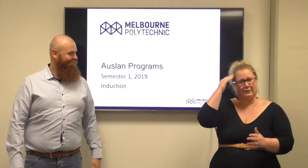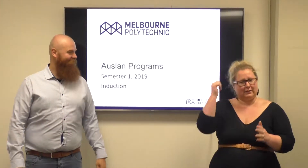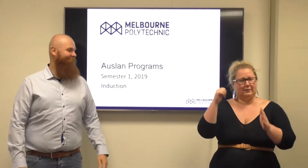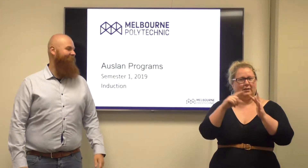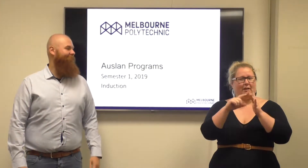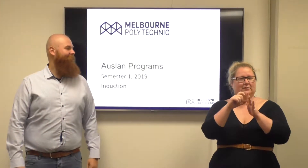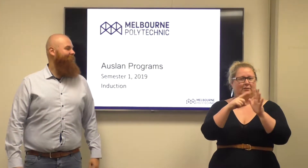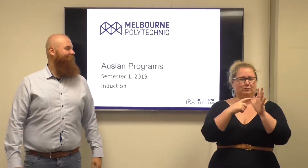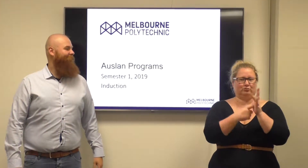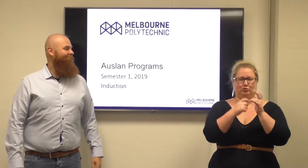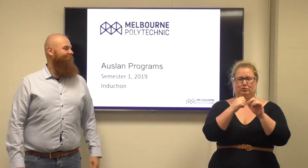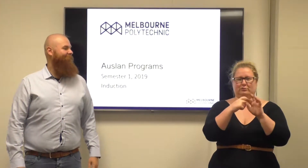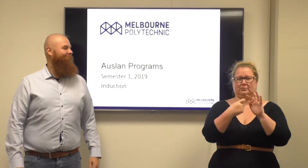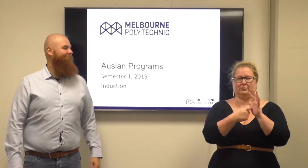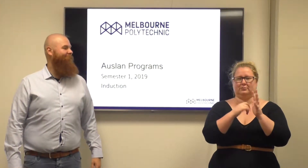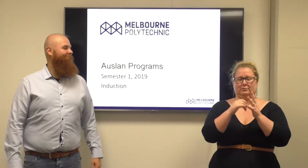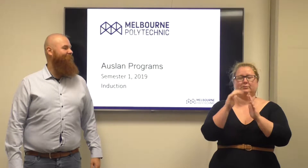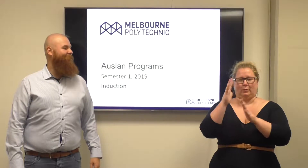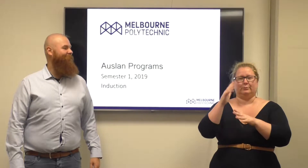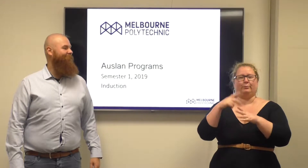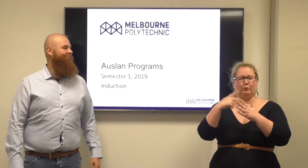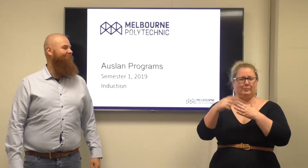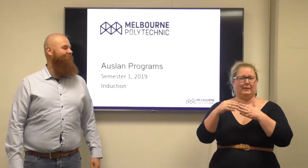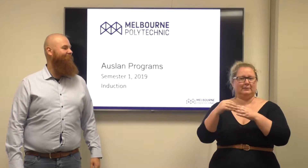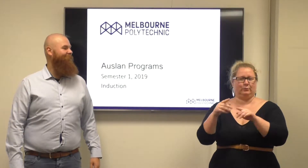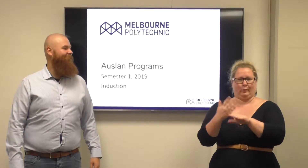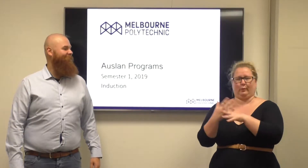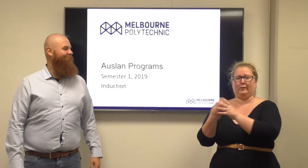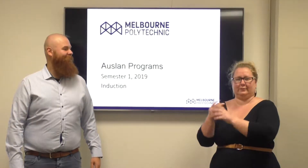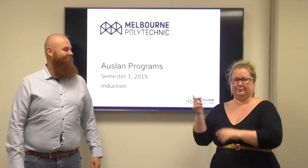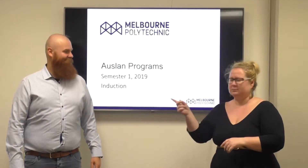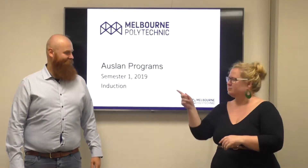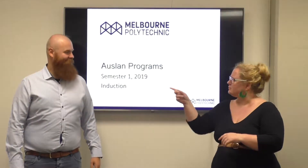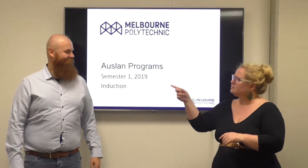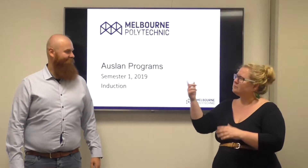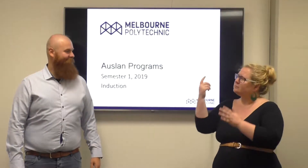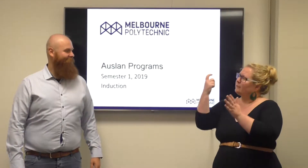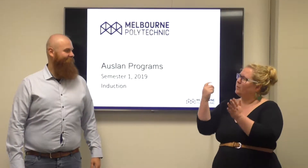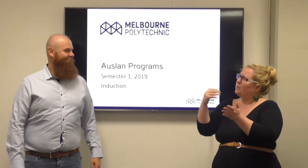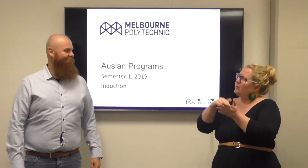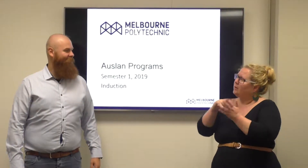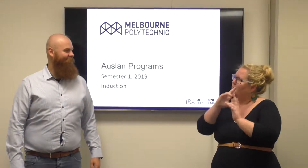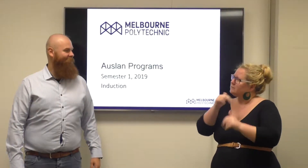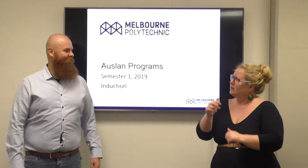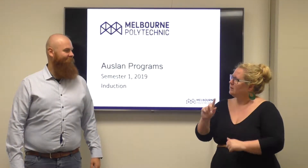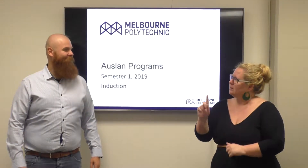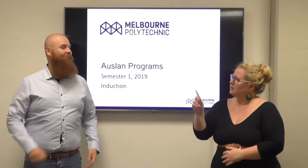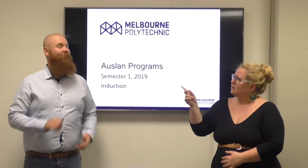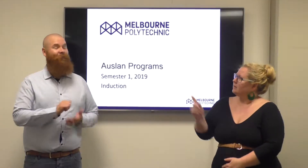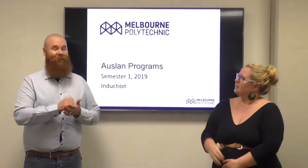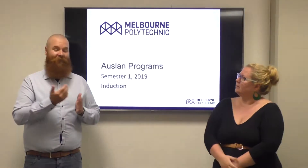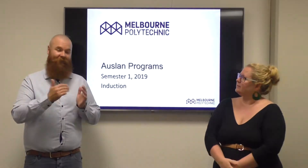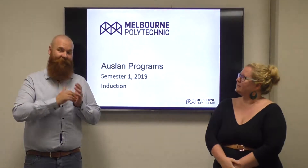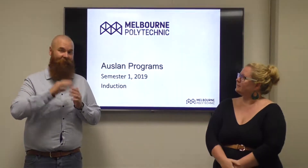lead and I'm Ida Rogers, also an Auslan program lead with Ramis. And what else do